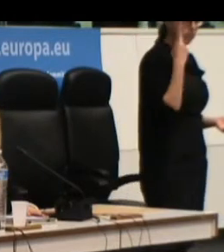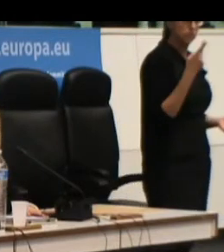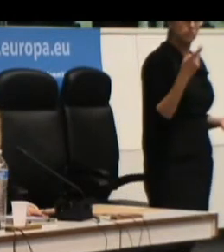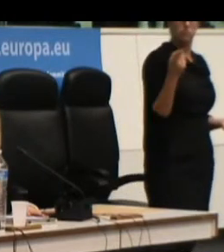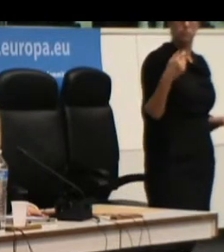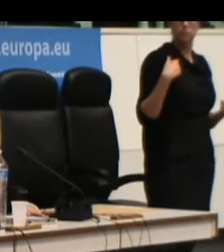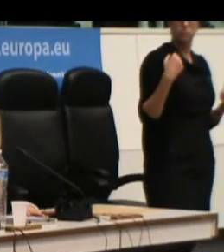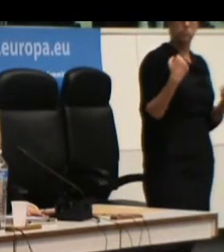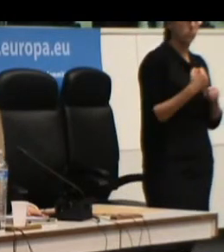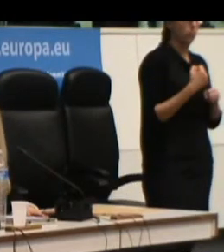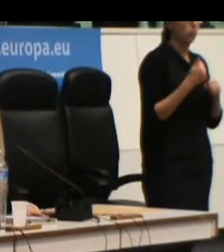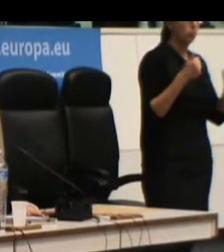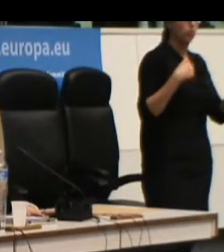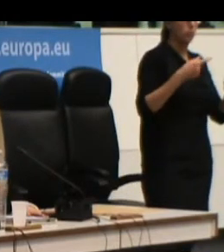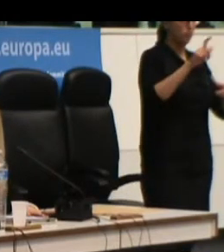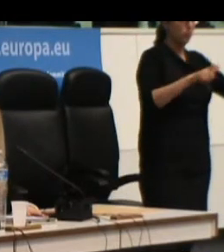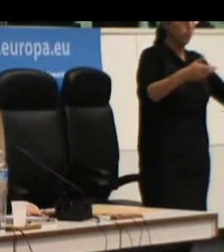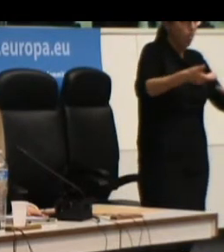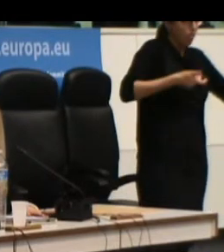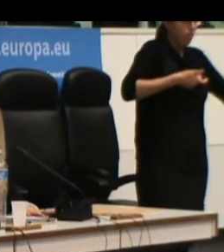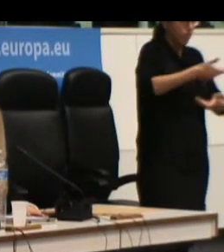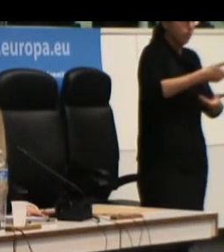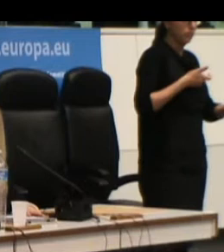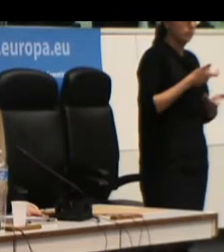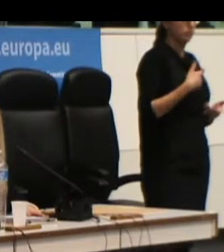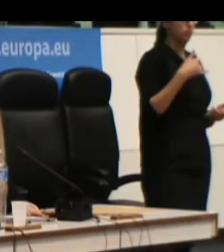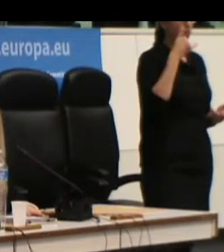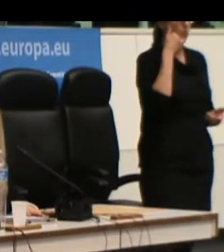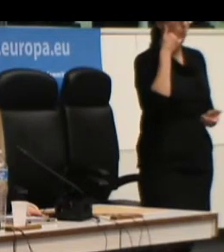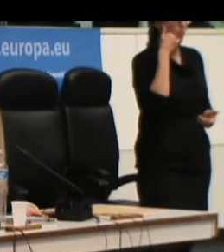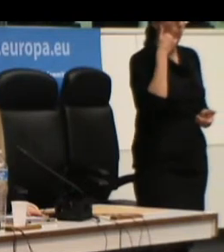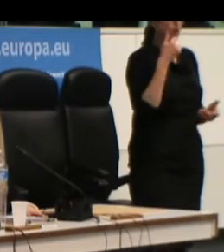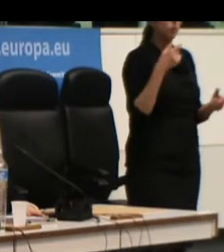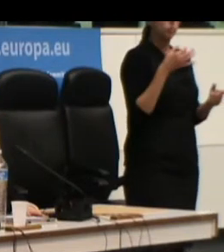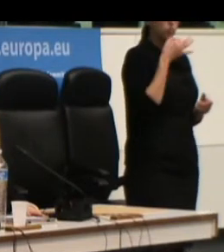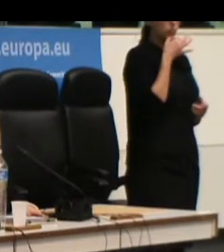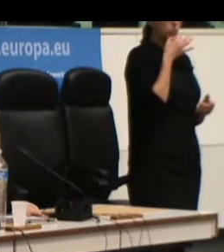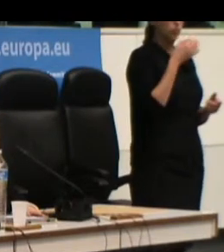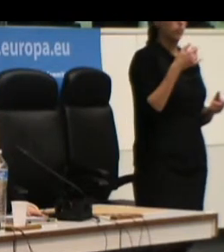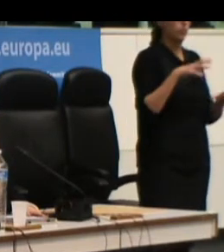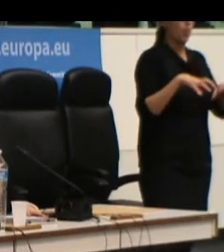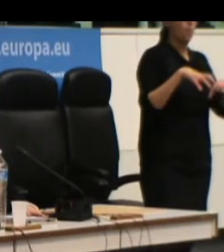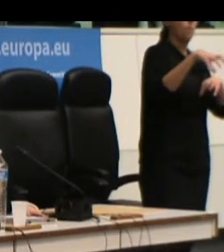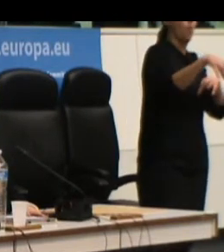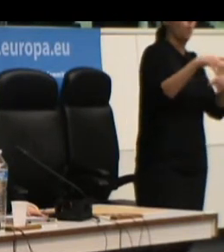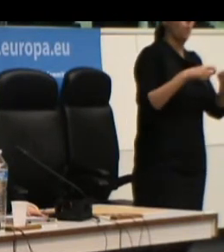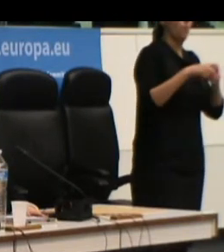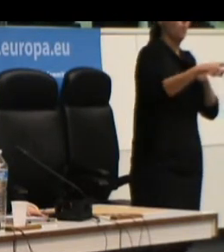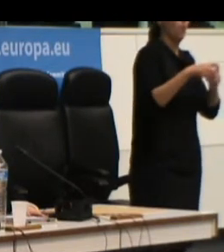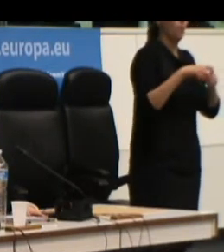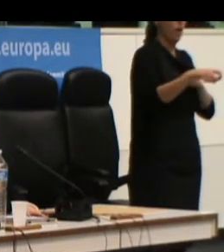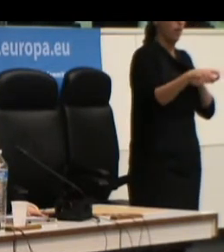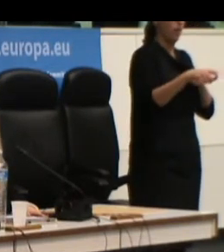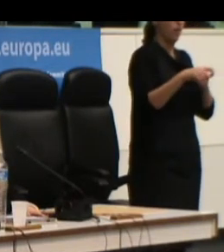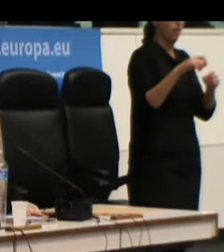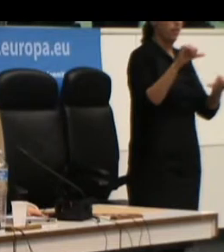well with our suppliers. And so we're going to have a mobile library lab, which will tour the libraries of the